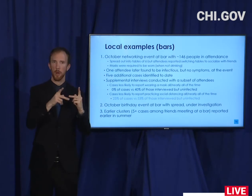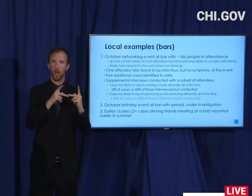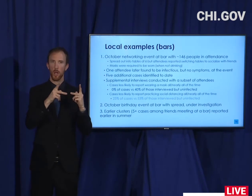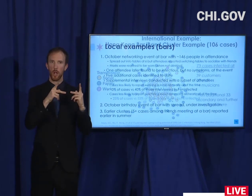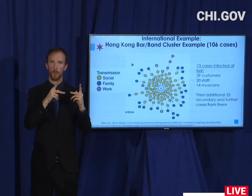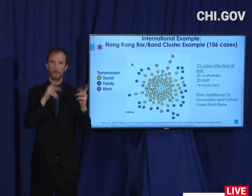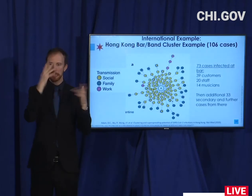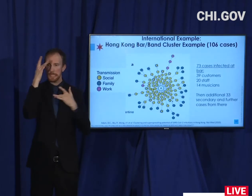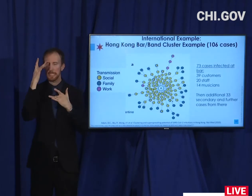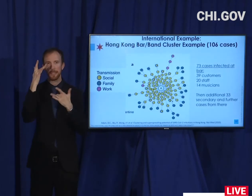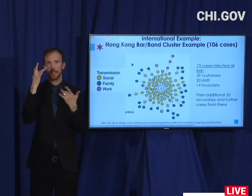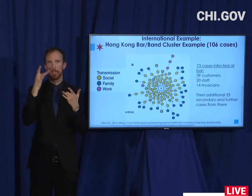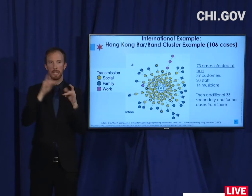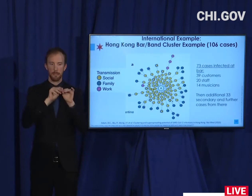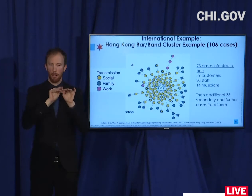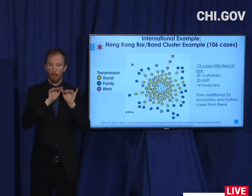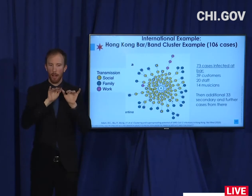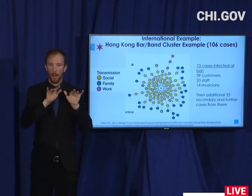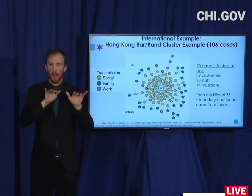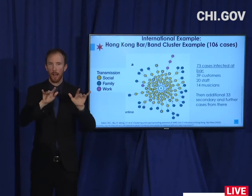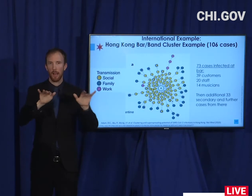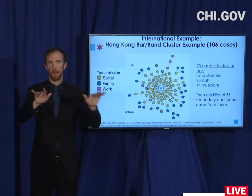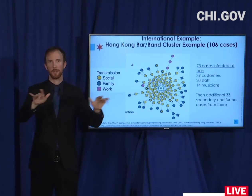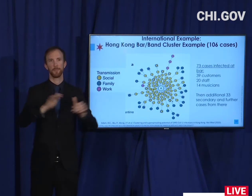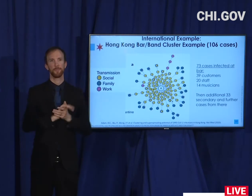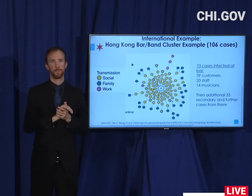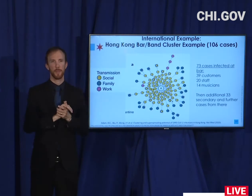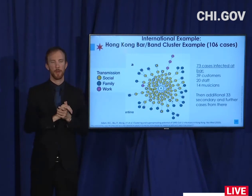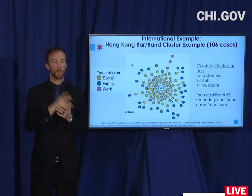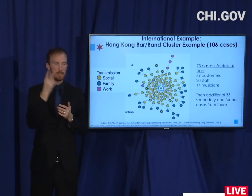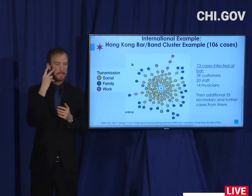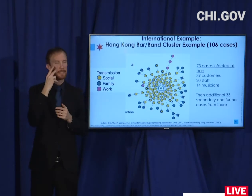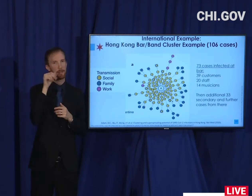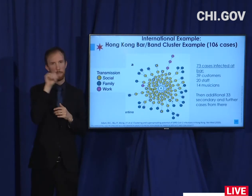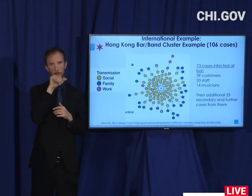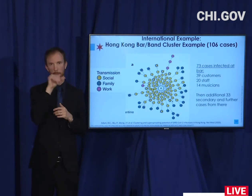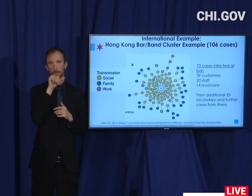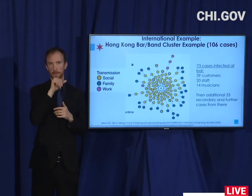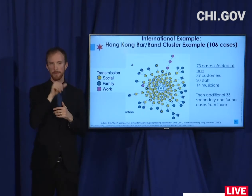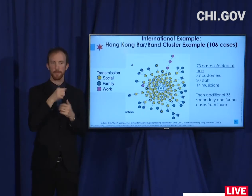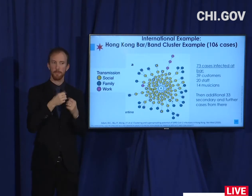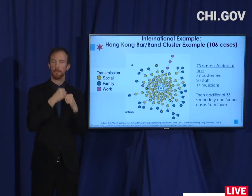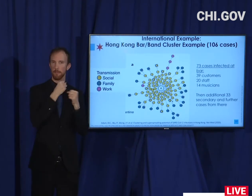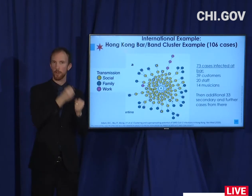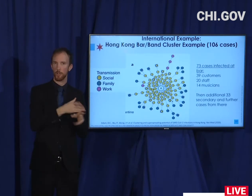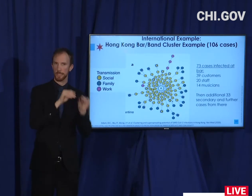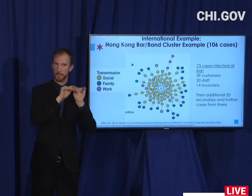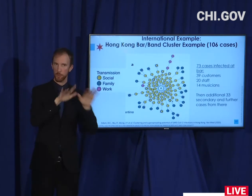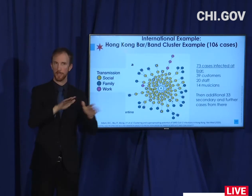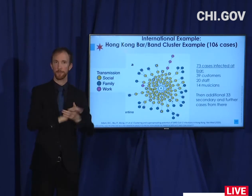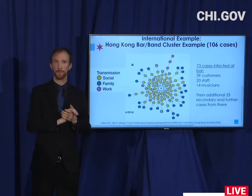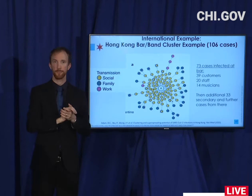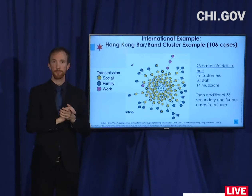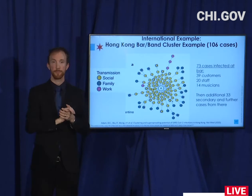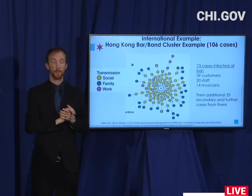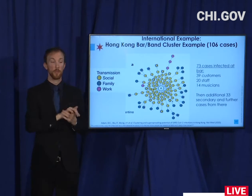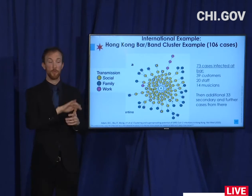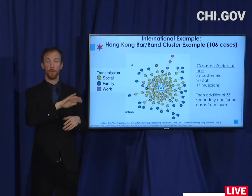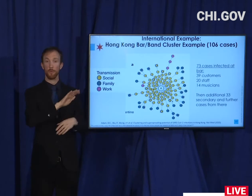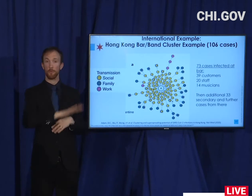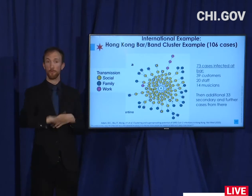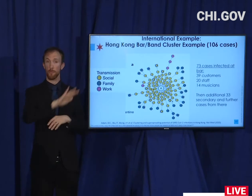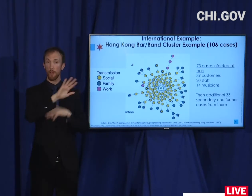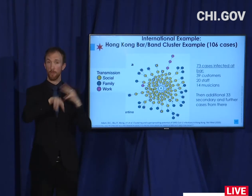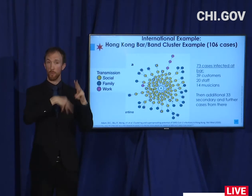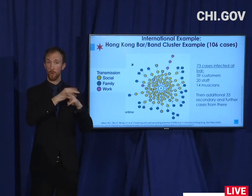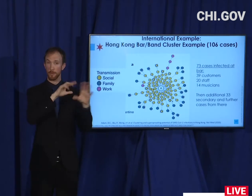of spread. And internationally, we have seen major examples of spread at bars. This was an example that's been published